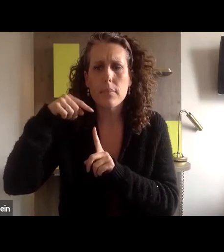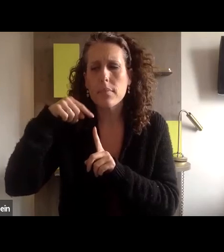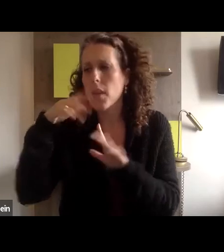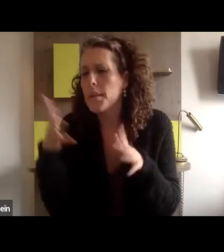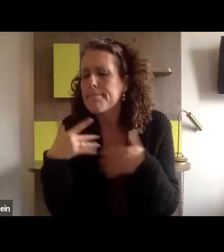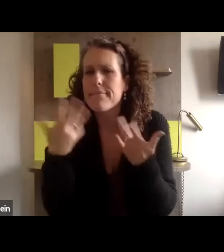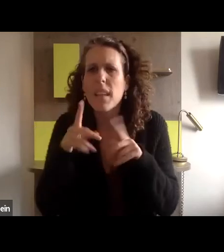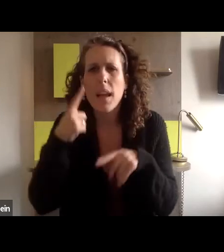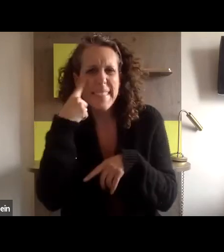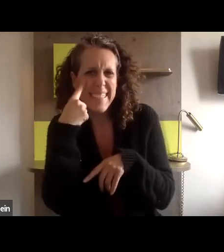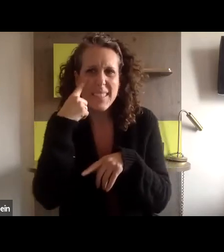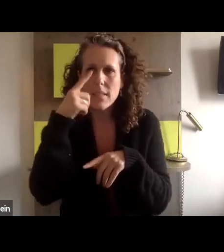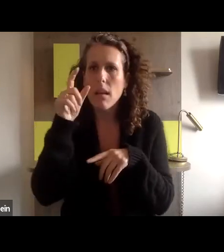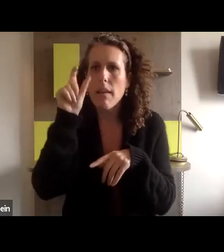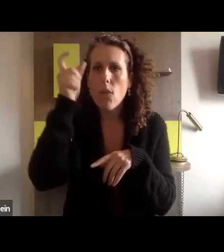vocabulary items.